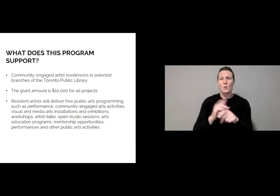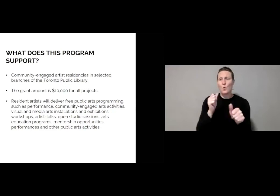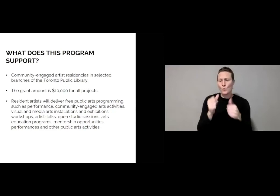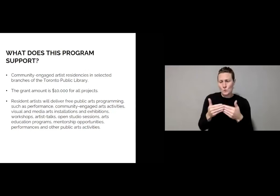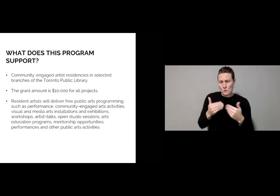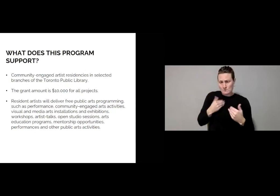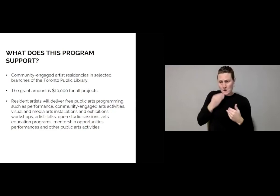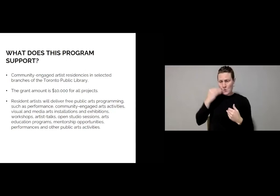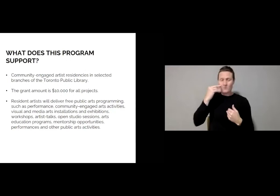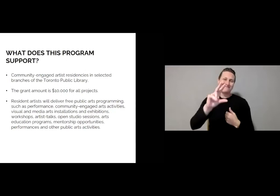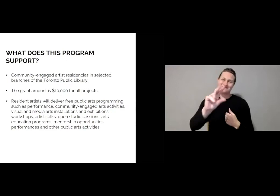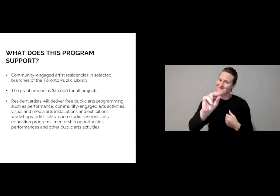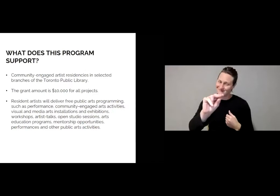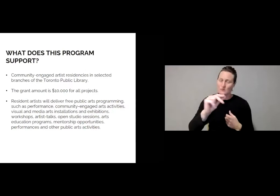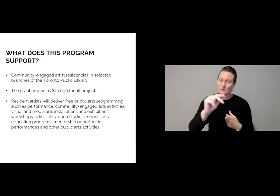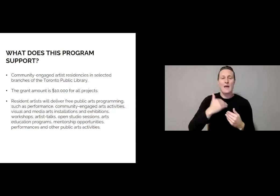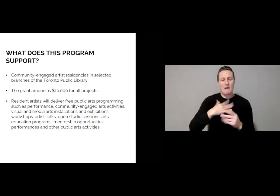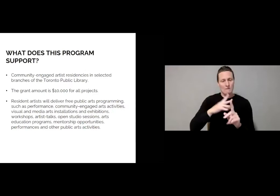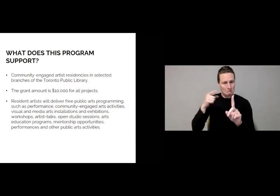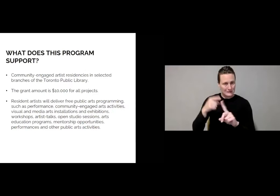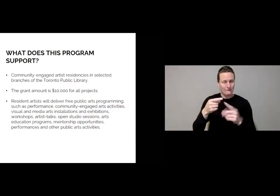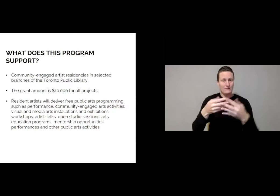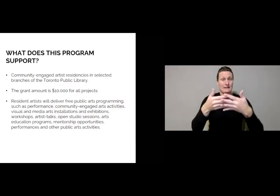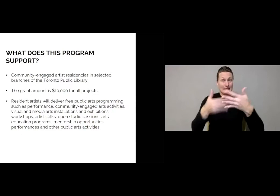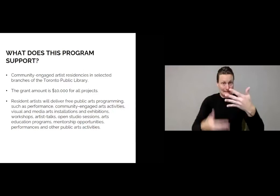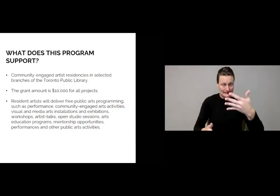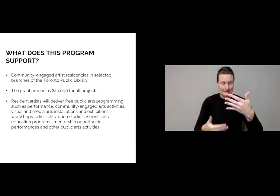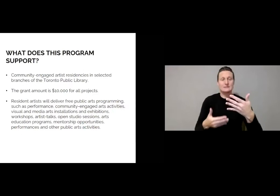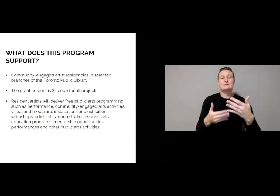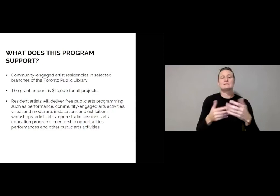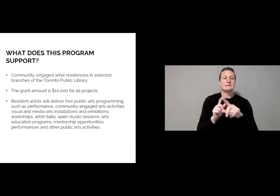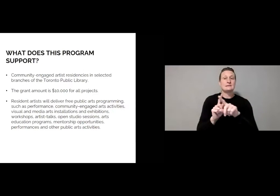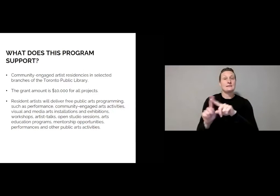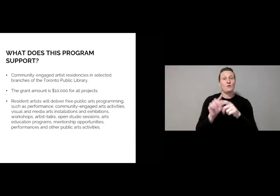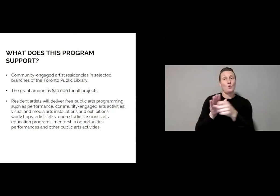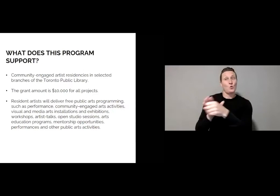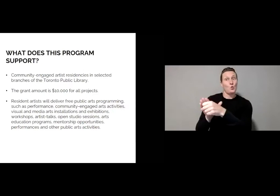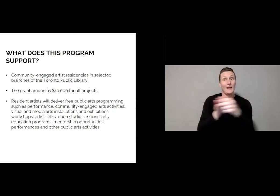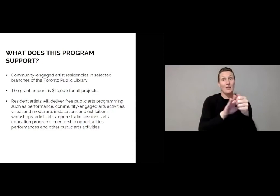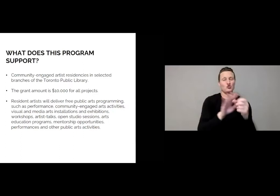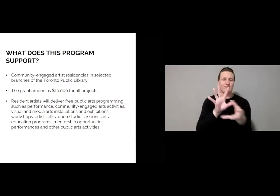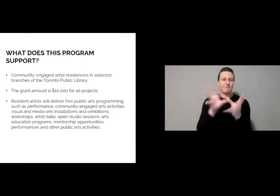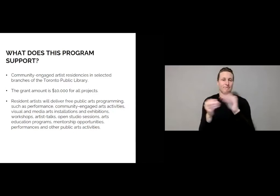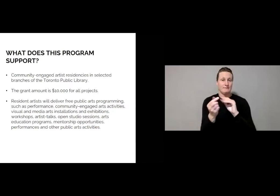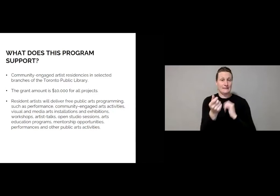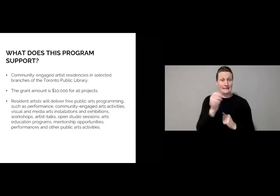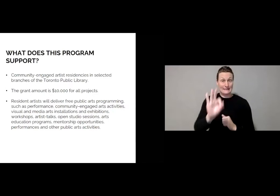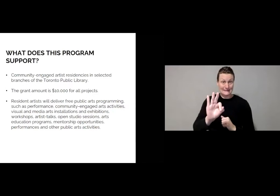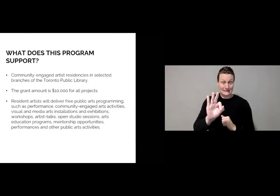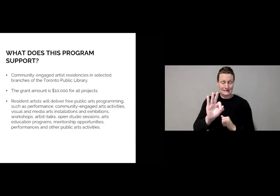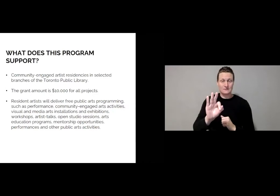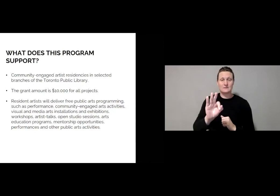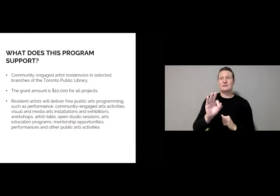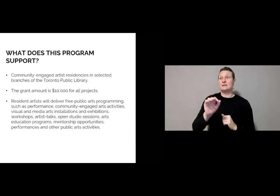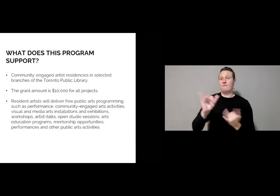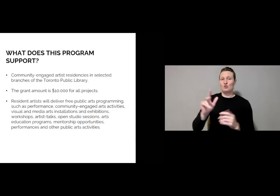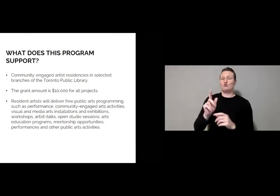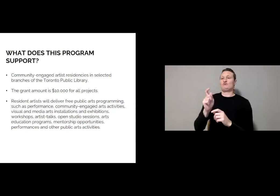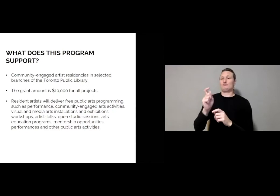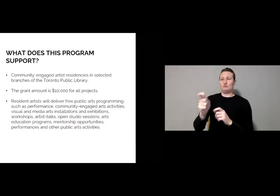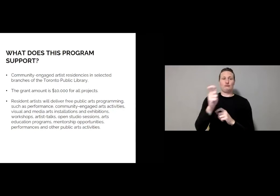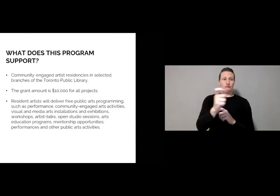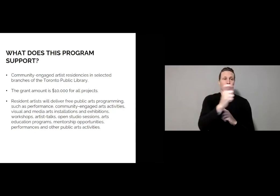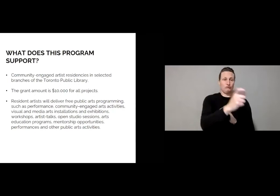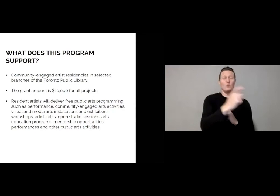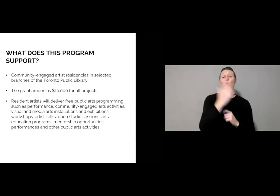house. It's actually a list of 19 branches that you can choose from. And the reason that those branches have been selected